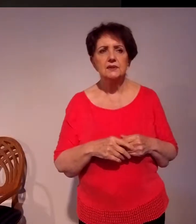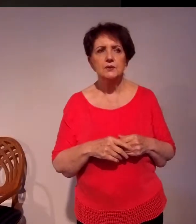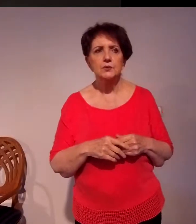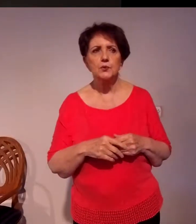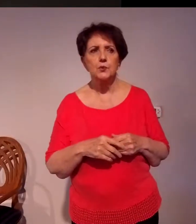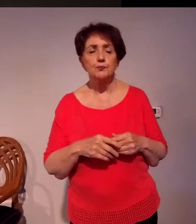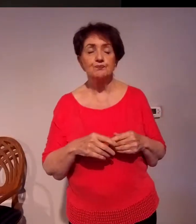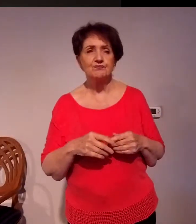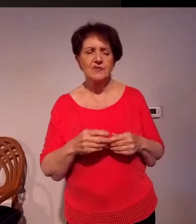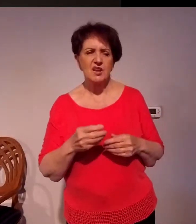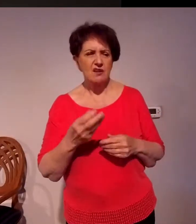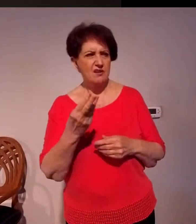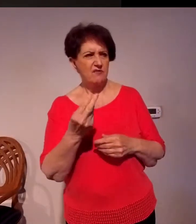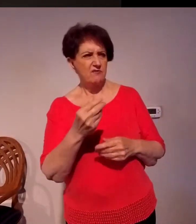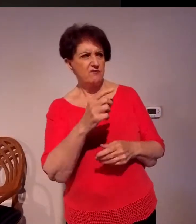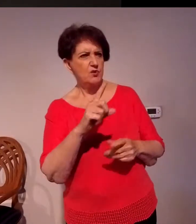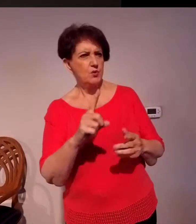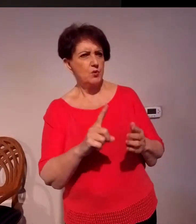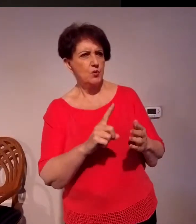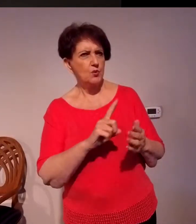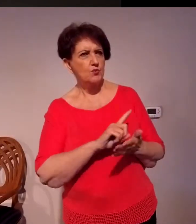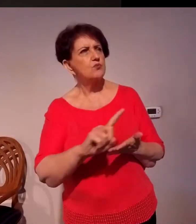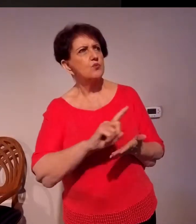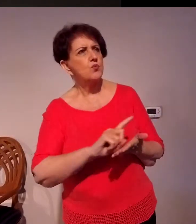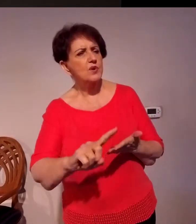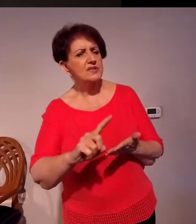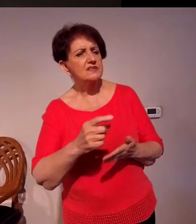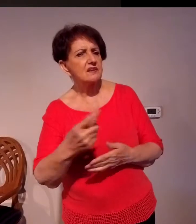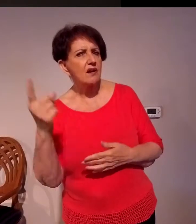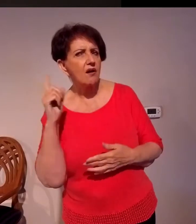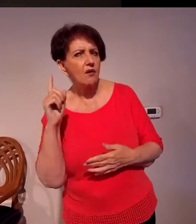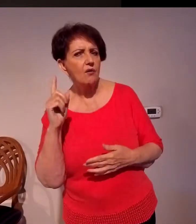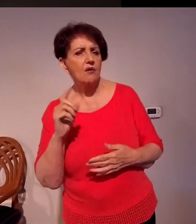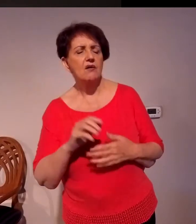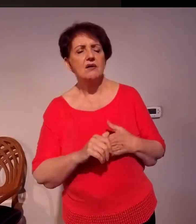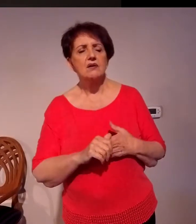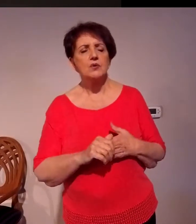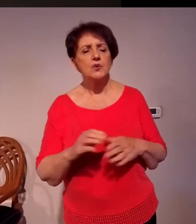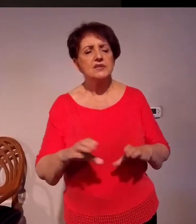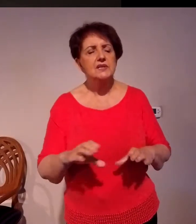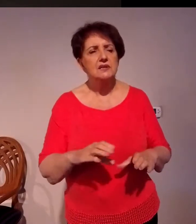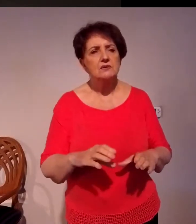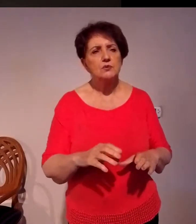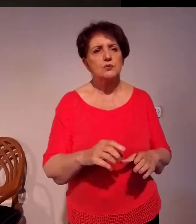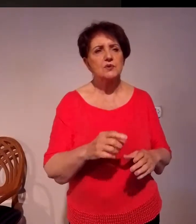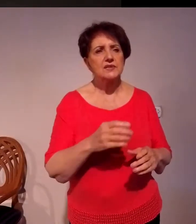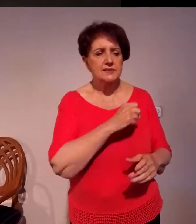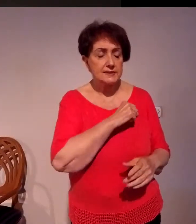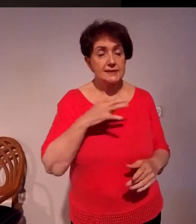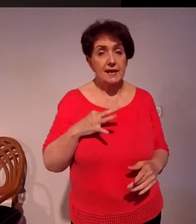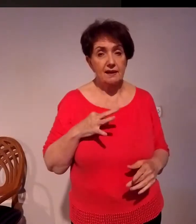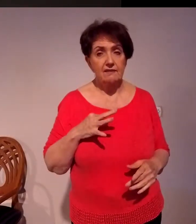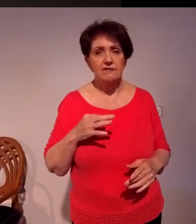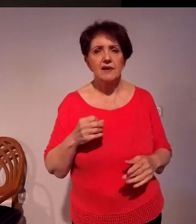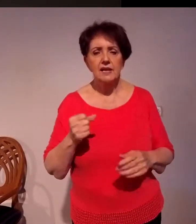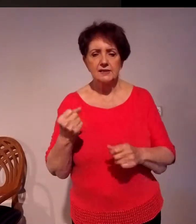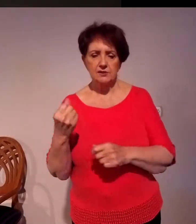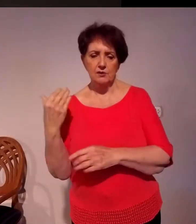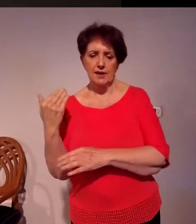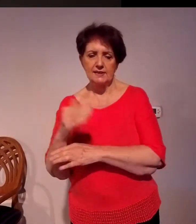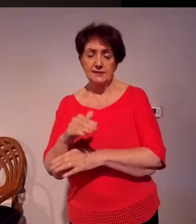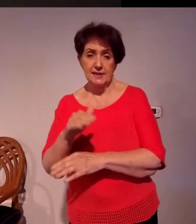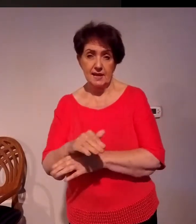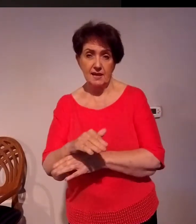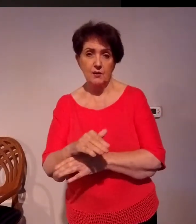staff a few weeks ago as we were thinking about our theme for 2018 and what 2018 was about. Last night we had our Generous